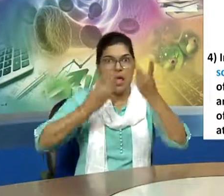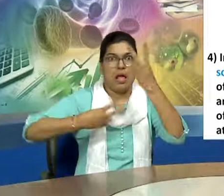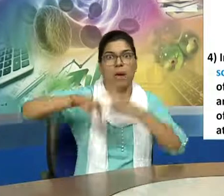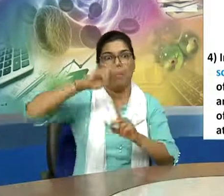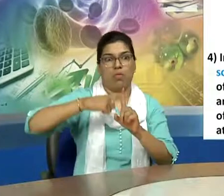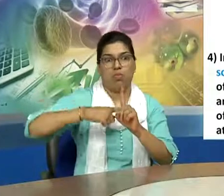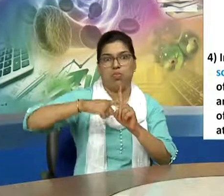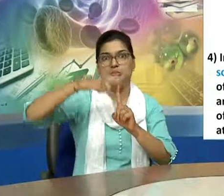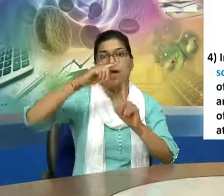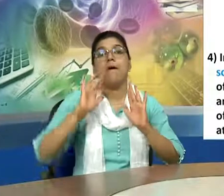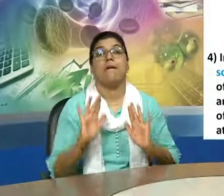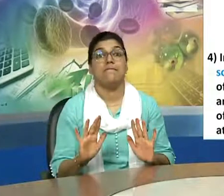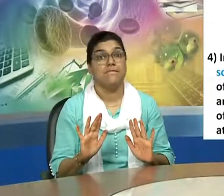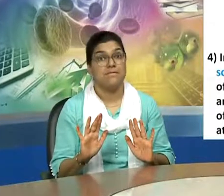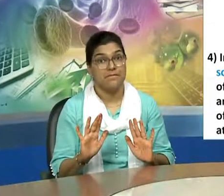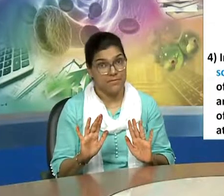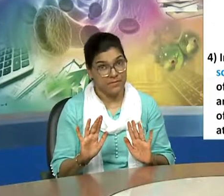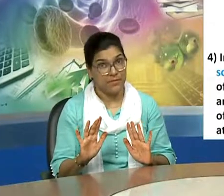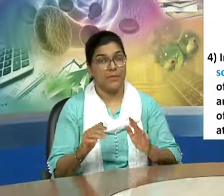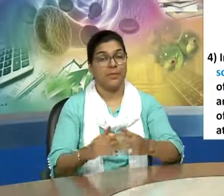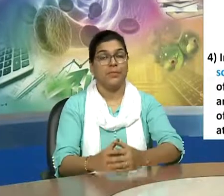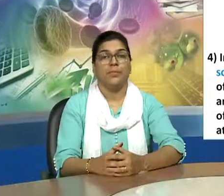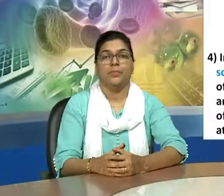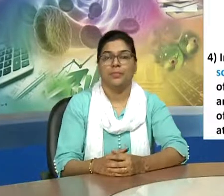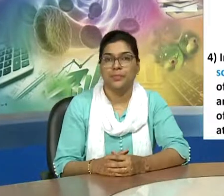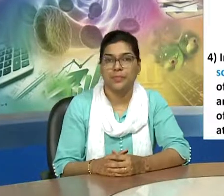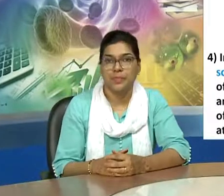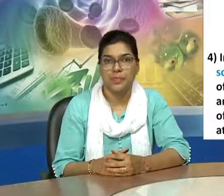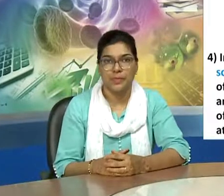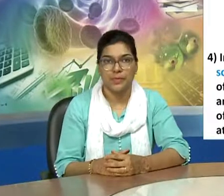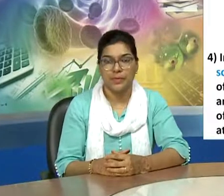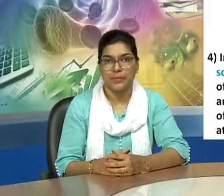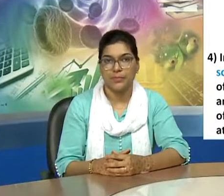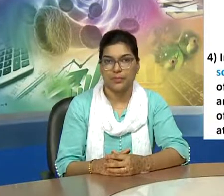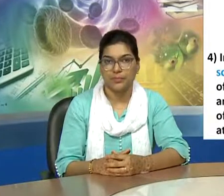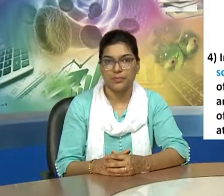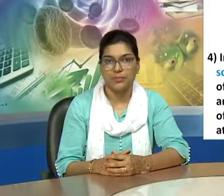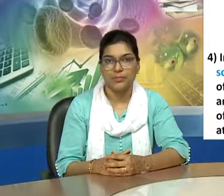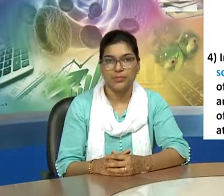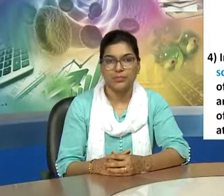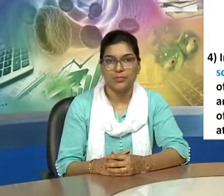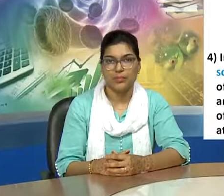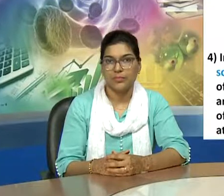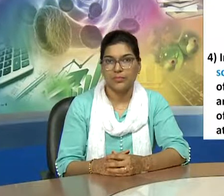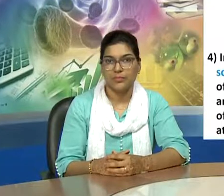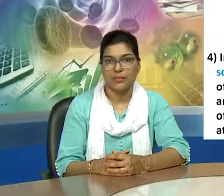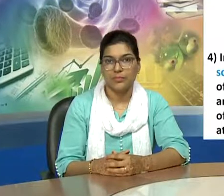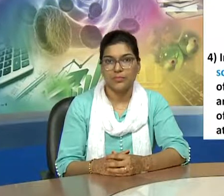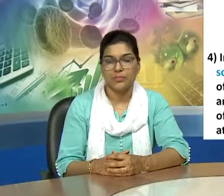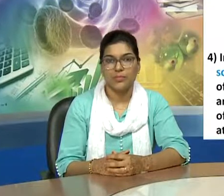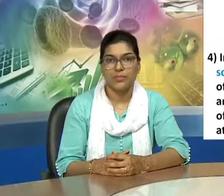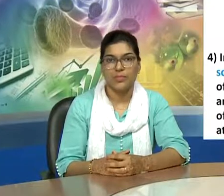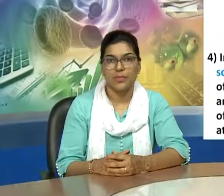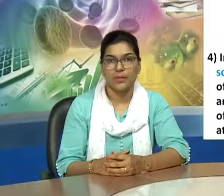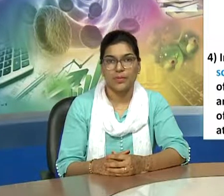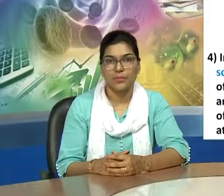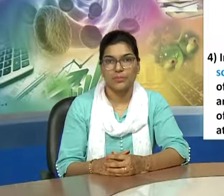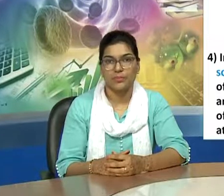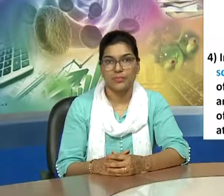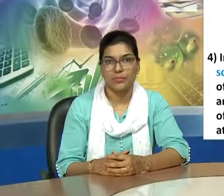more technology and more new things we are using, so accordingly global is getting warm, that leads to